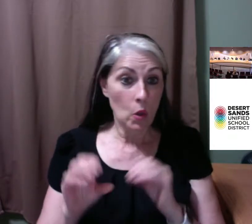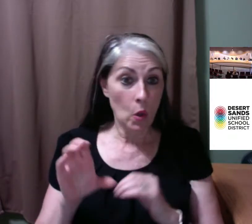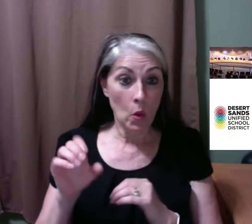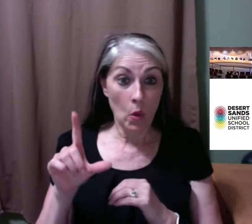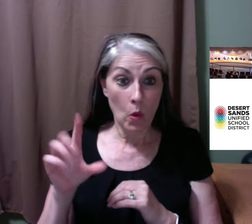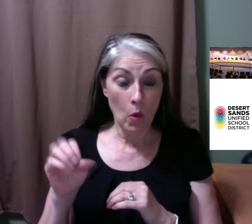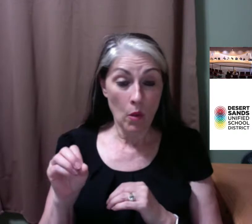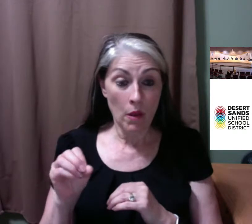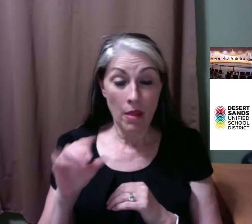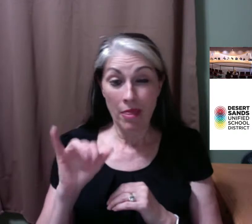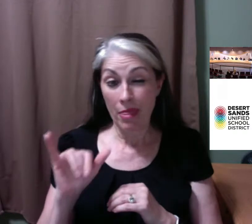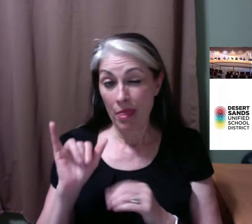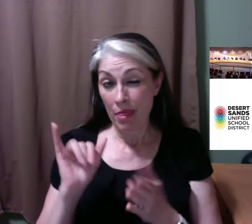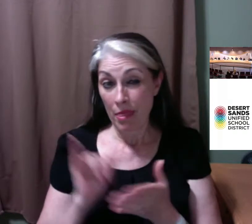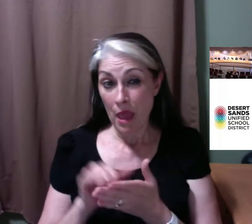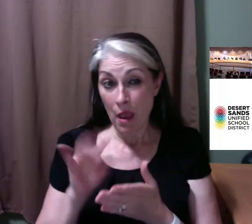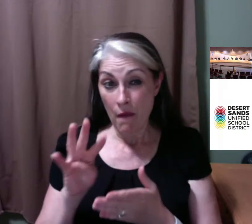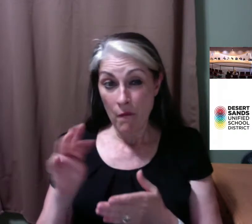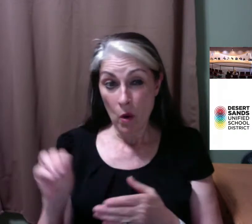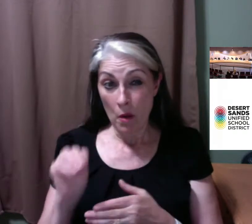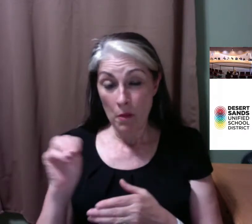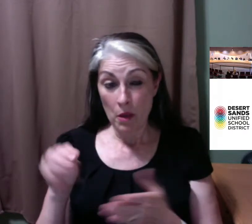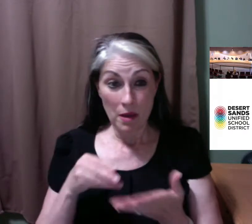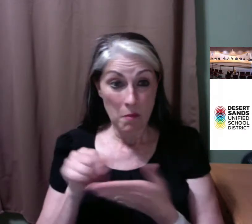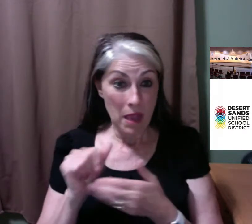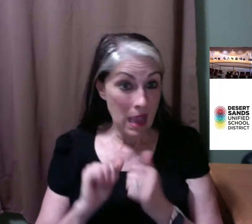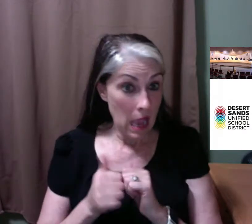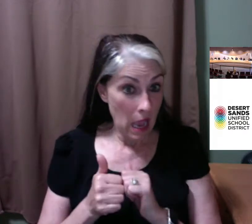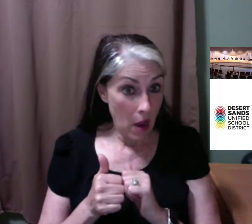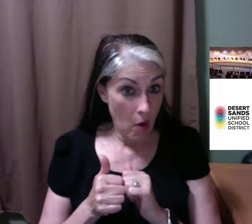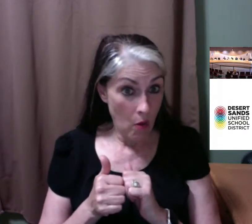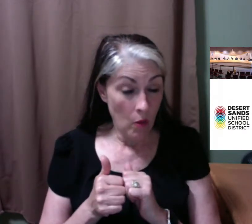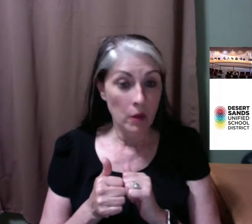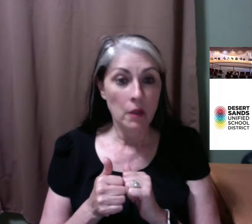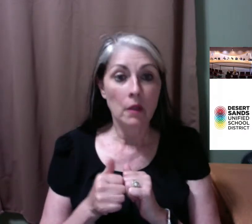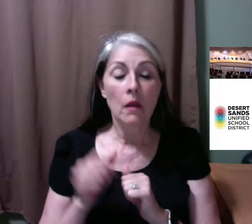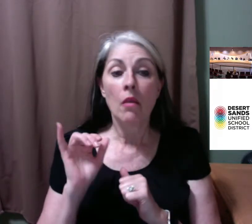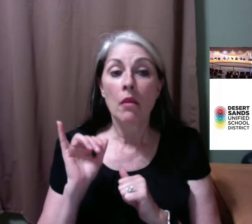that $4 million has to get paid somehow. And that's what,